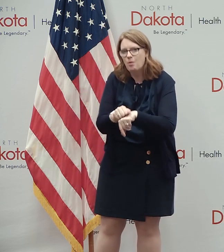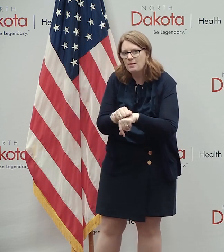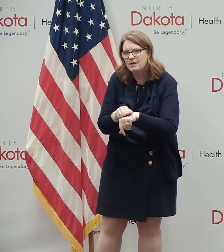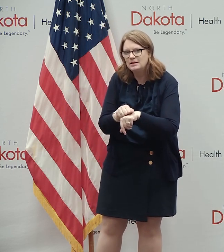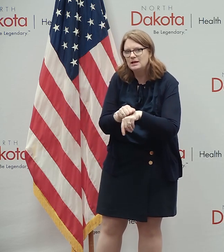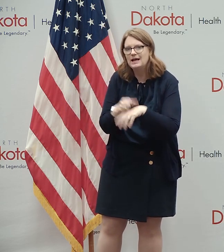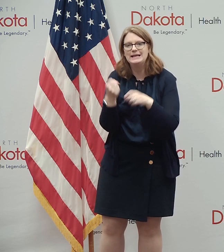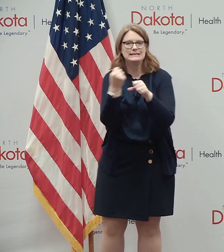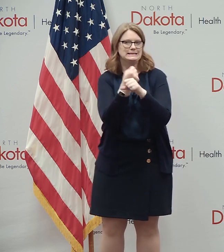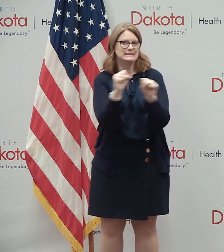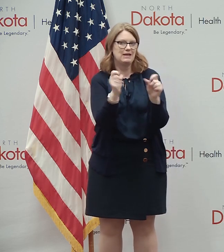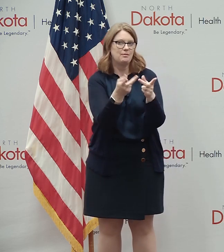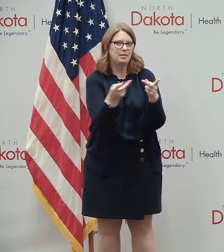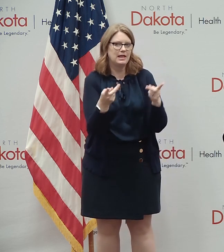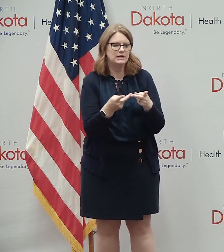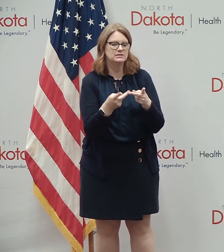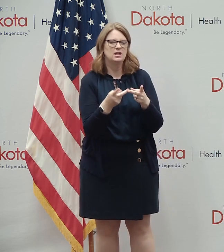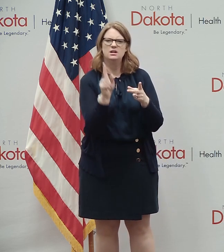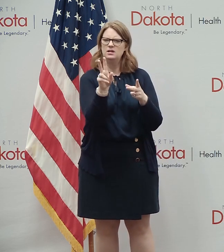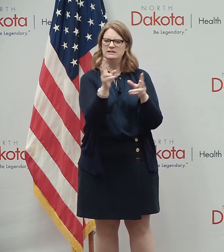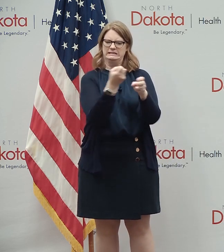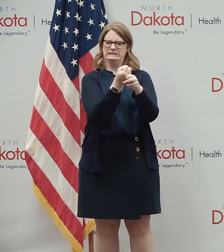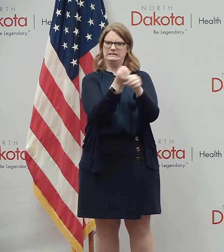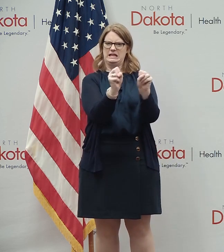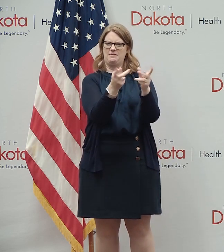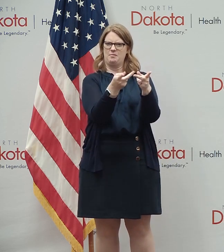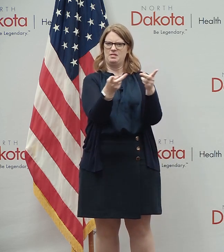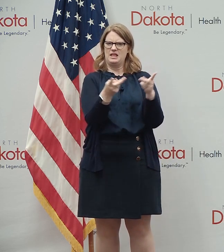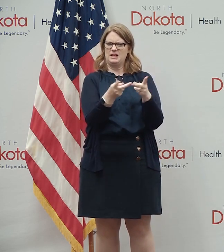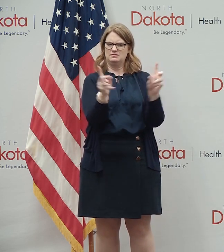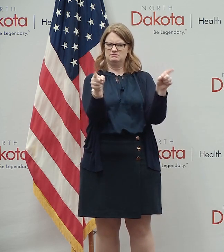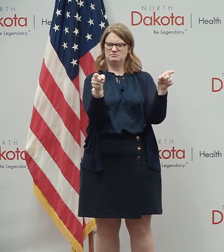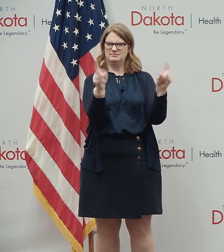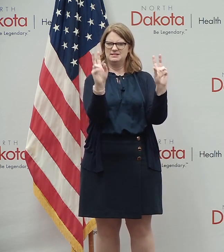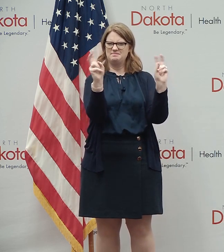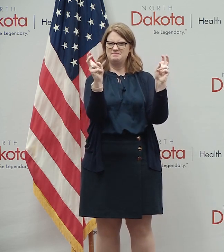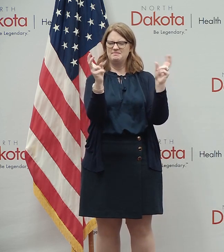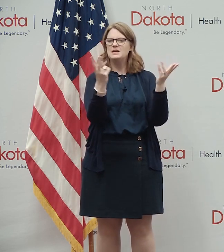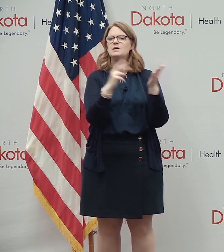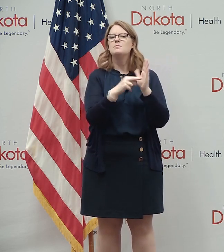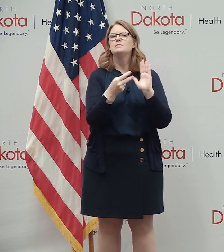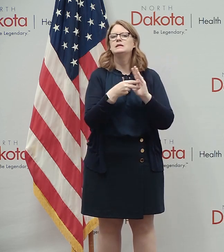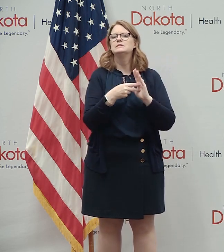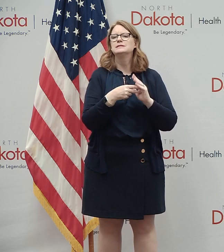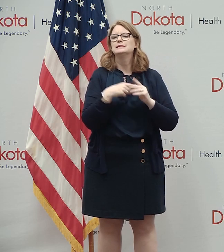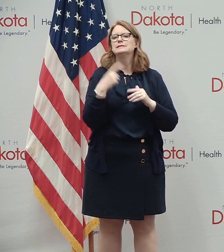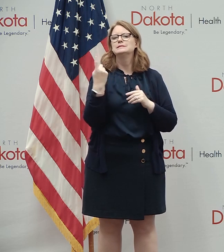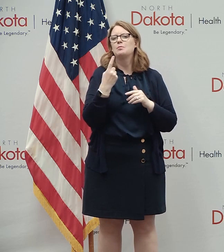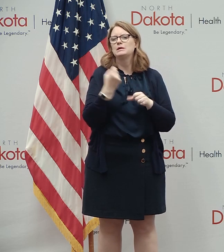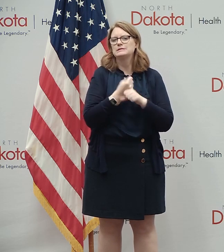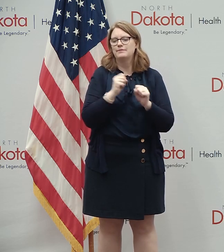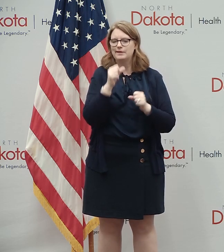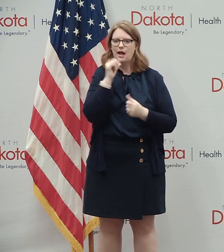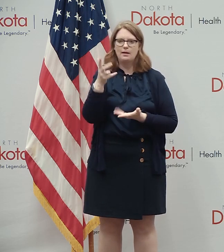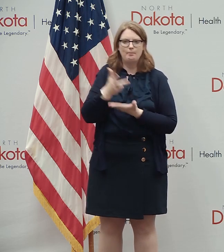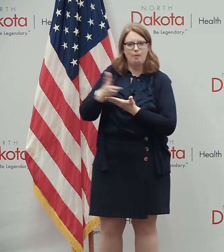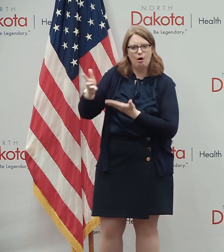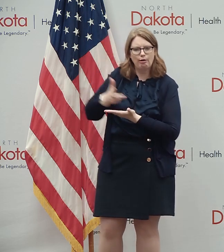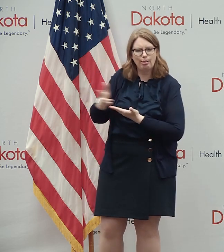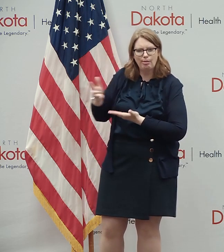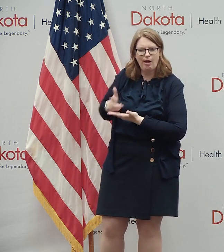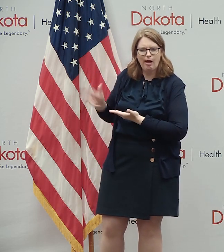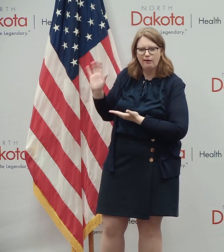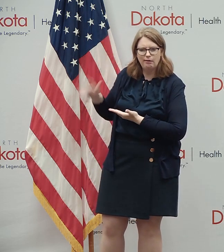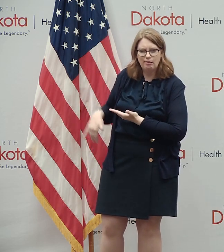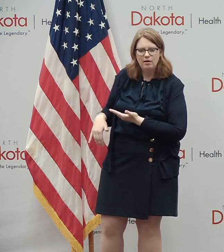safe location. And by safe location, we'd like to mean some outdoor location that's, say, not the parking lot or not a place where safe